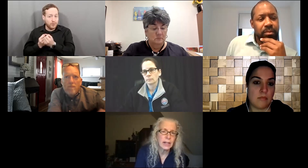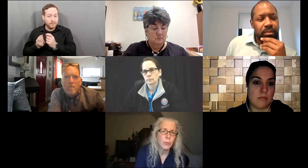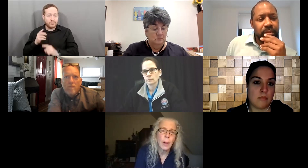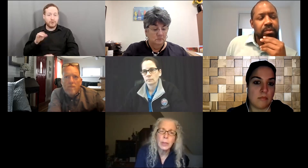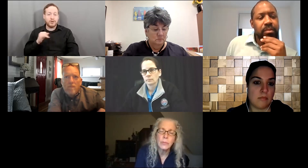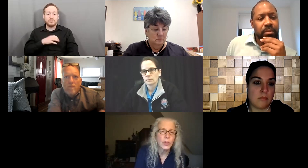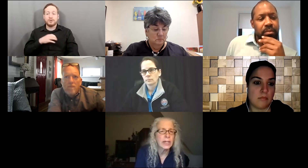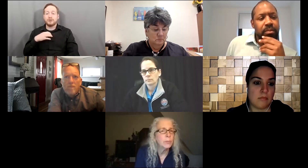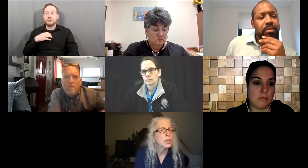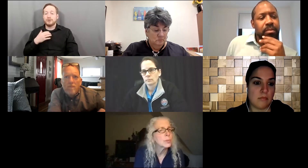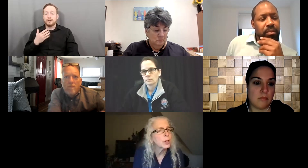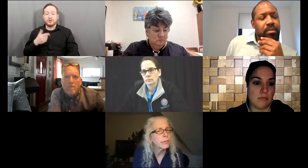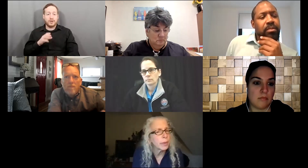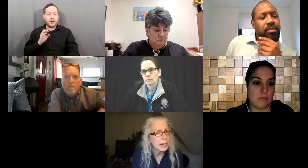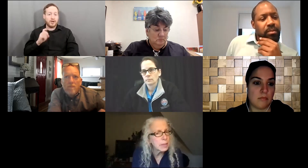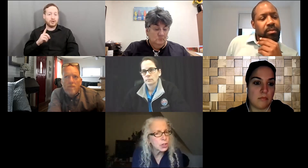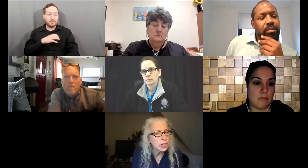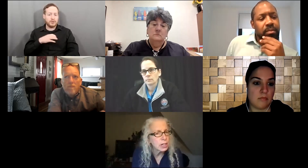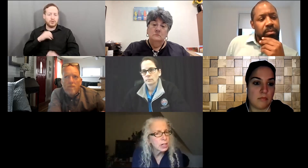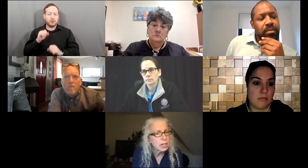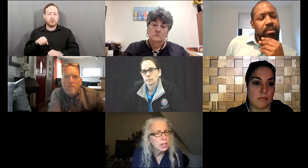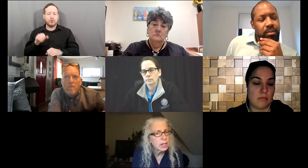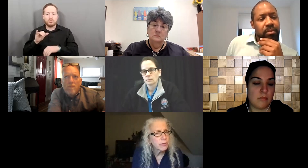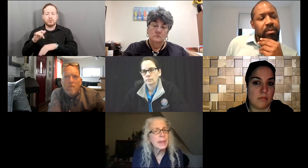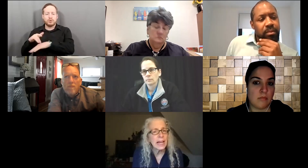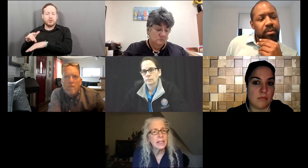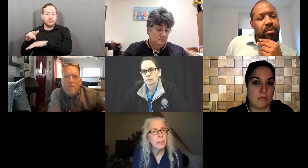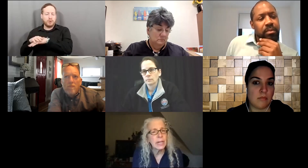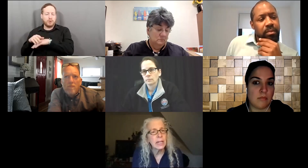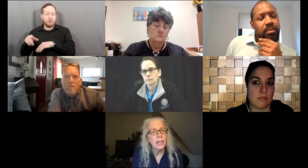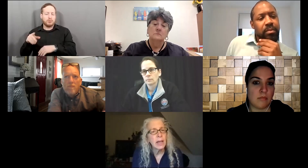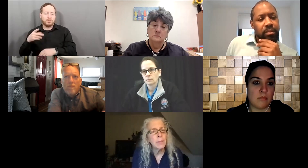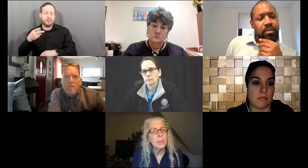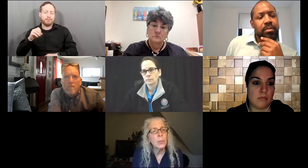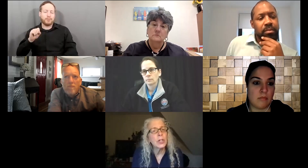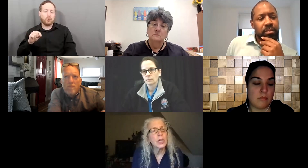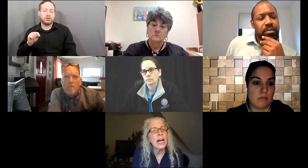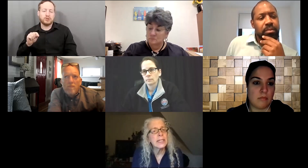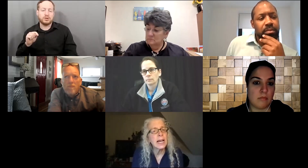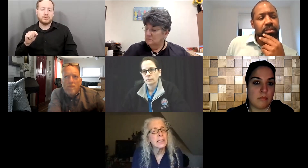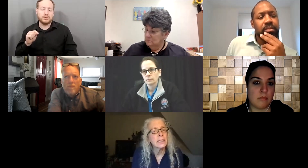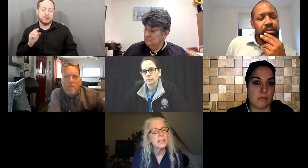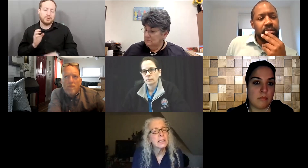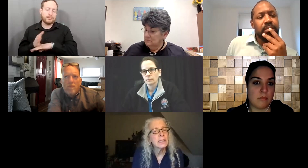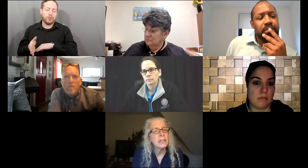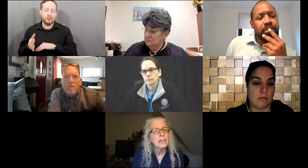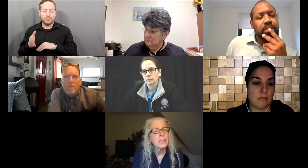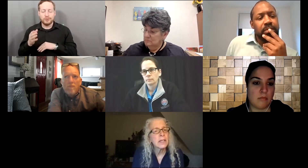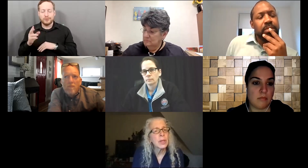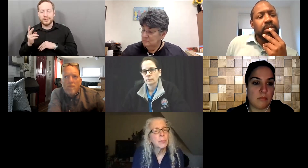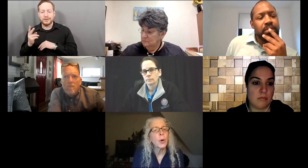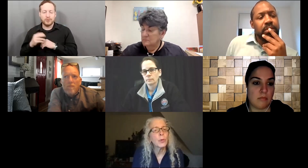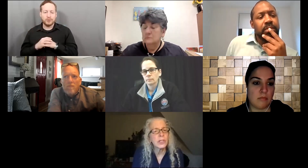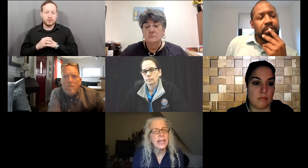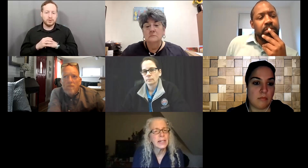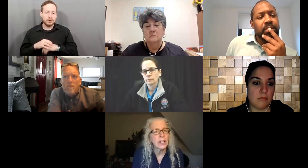had any problems or they need more support from the commission, from the ed committee. And maybe we could contact some of